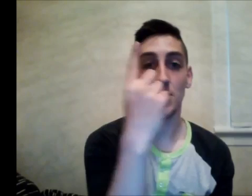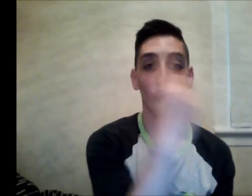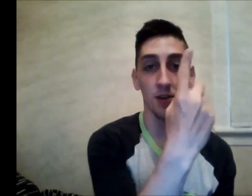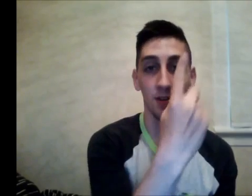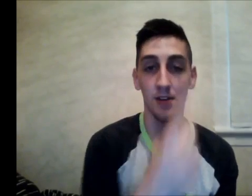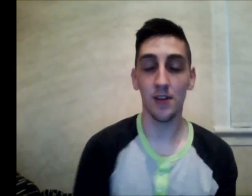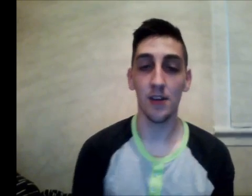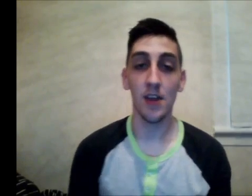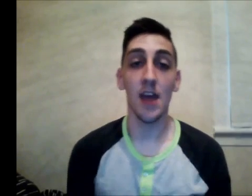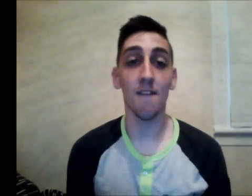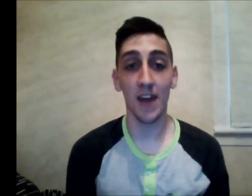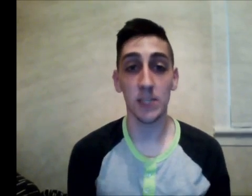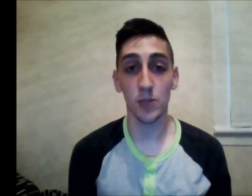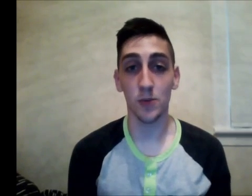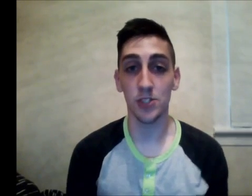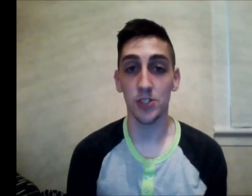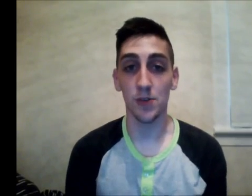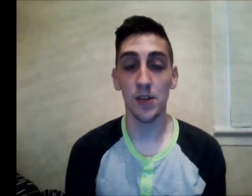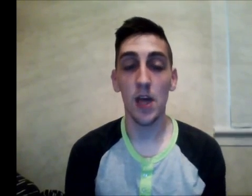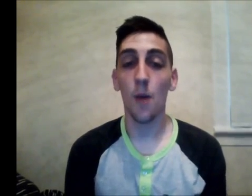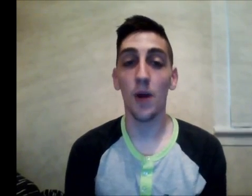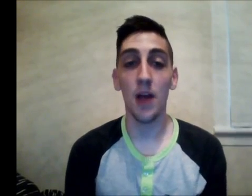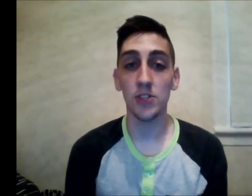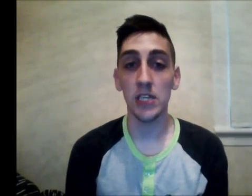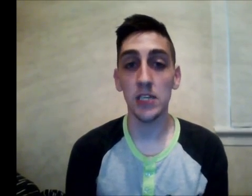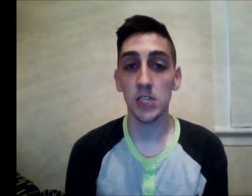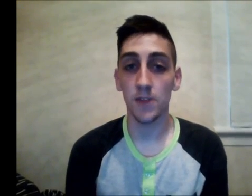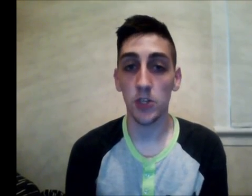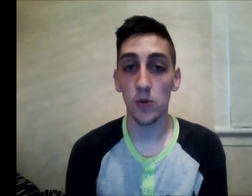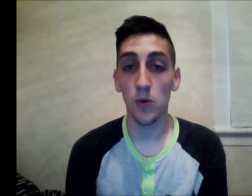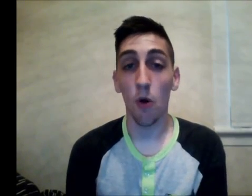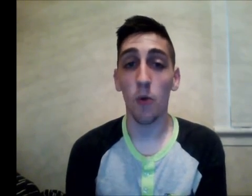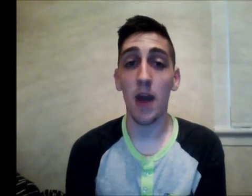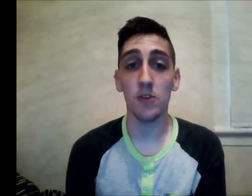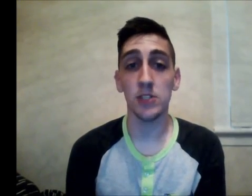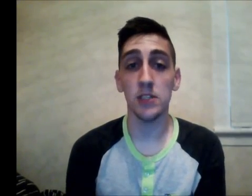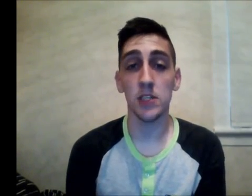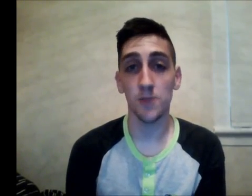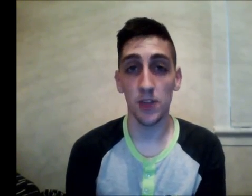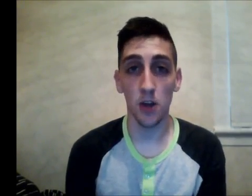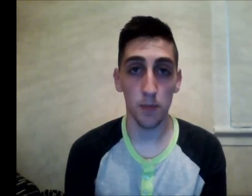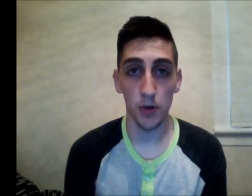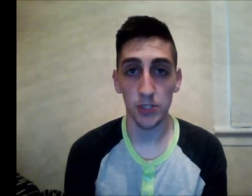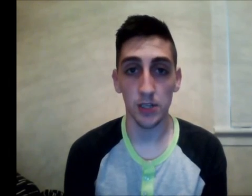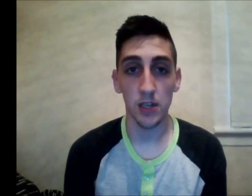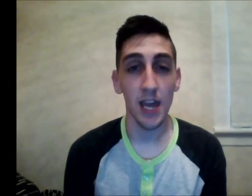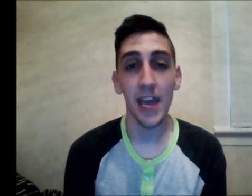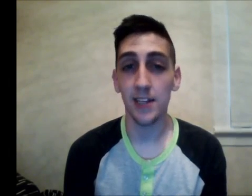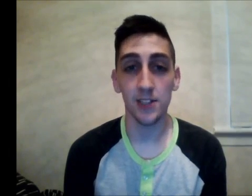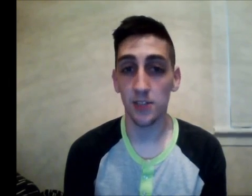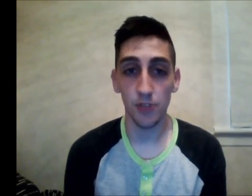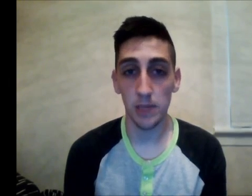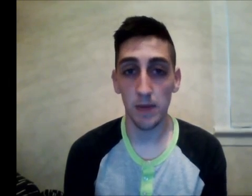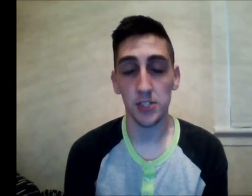1,121,121, if that's what you want to do. Whatever's easiest for you, or whatever's easiest for the other person, it doesn't really matter.